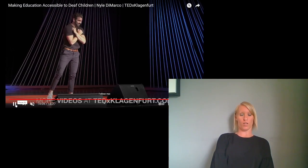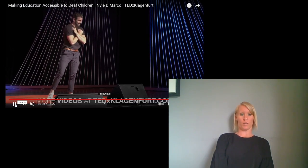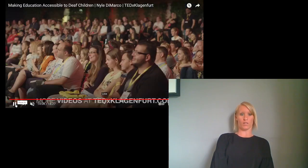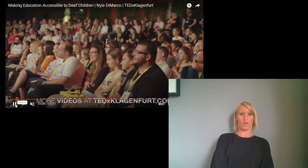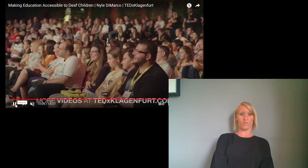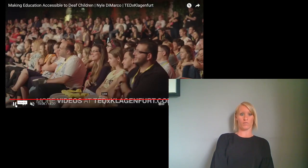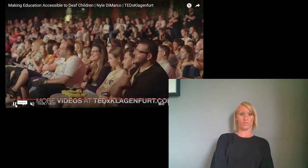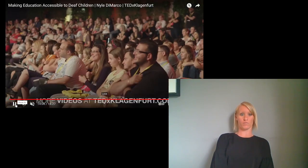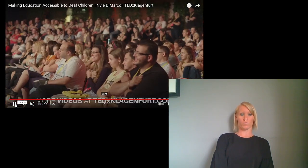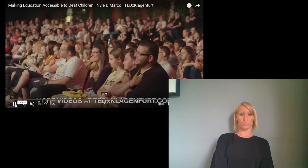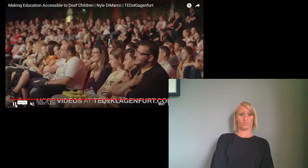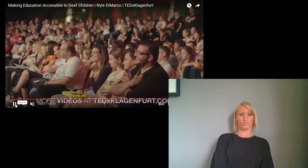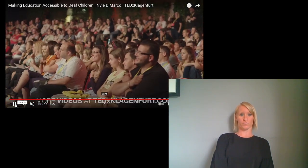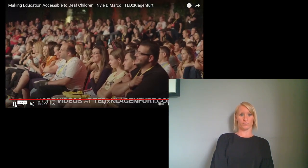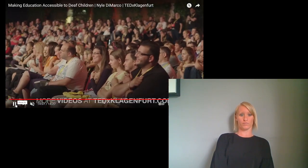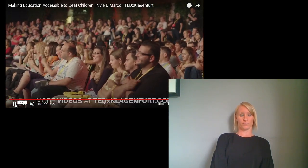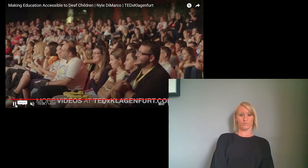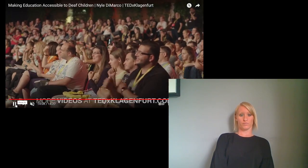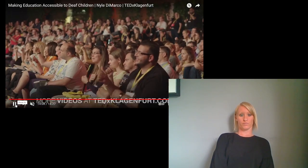Okay, so follow me. Love